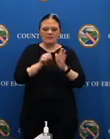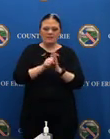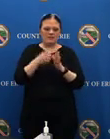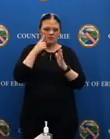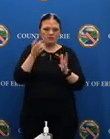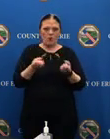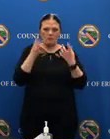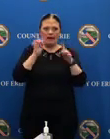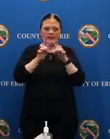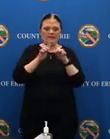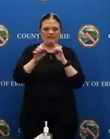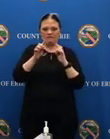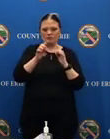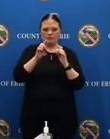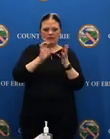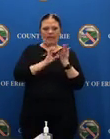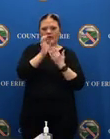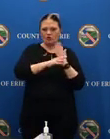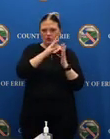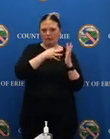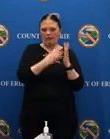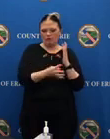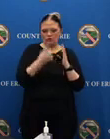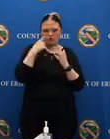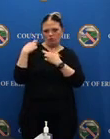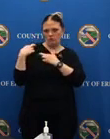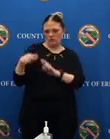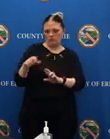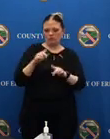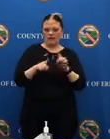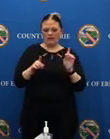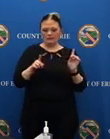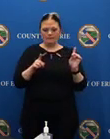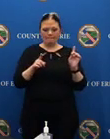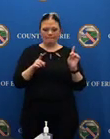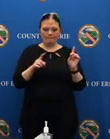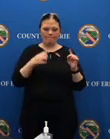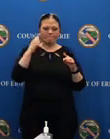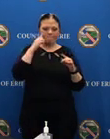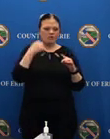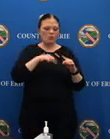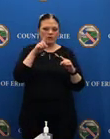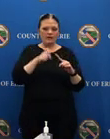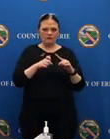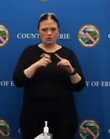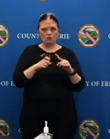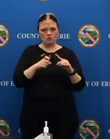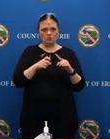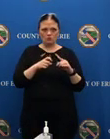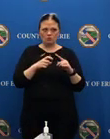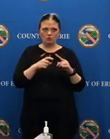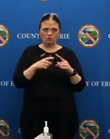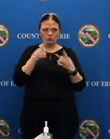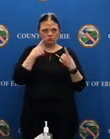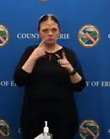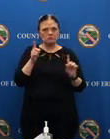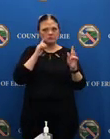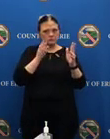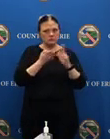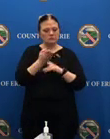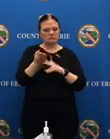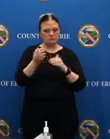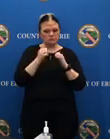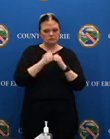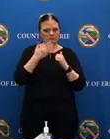of calendars, religious calendars, but I think we need to get through this all as best as we can, and